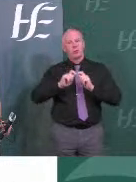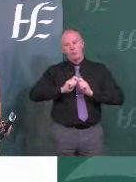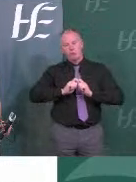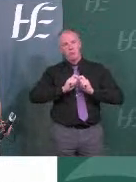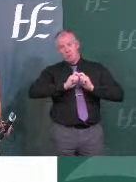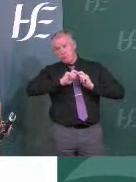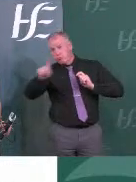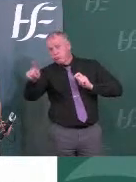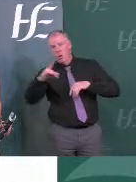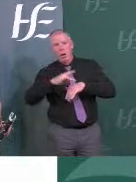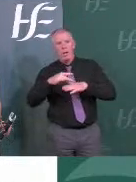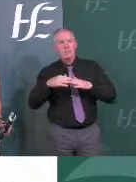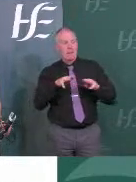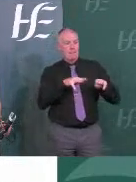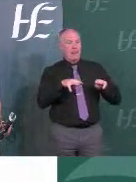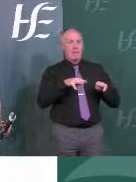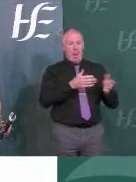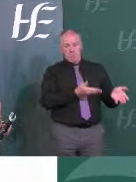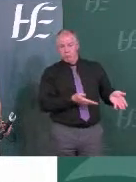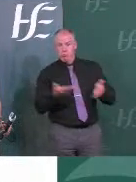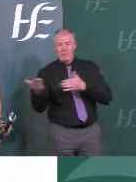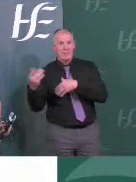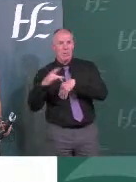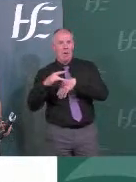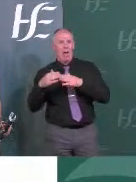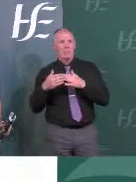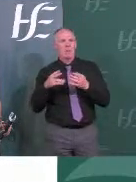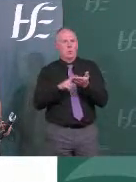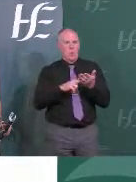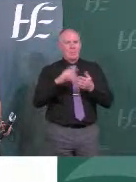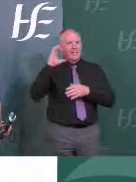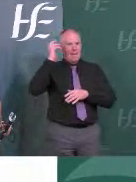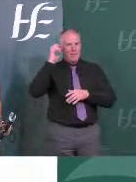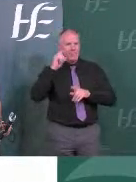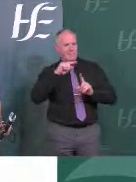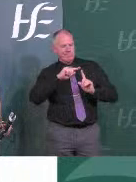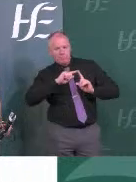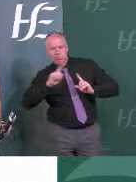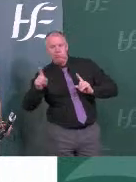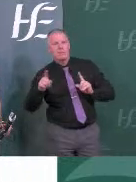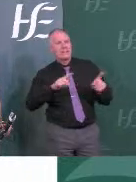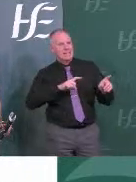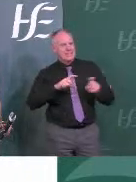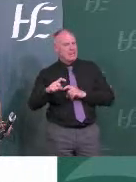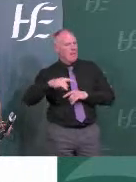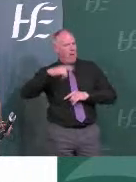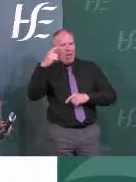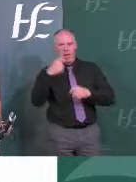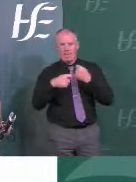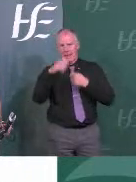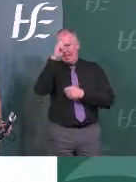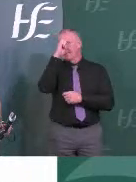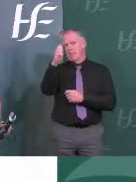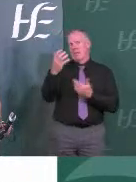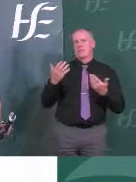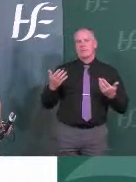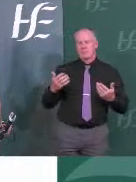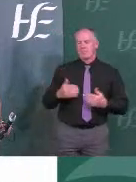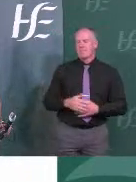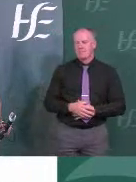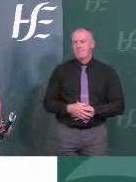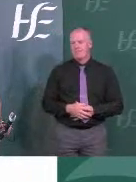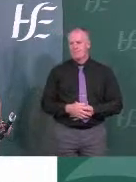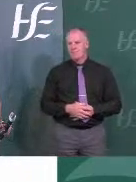to hospitals. So this is where people are being brought into hospital by ambulance. And that number is still running much higher than what our projections would have told